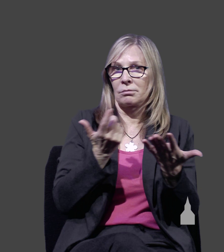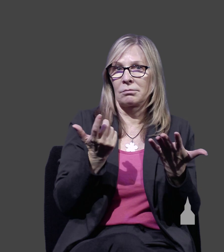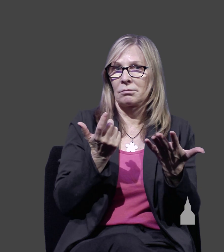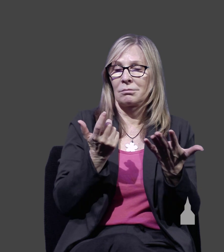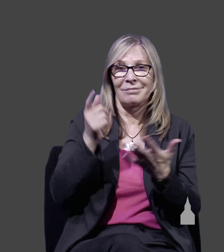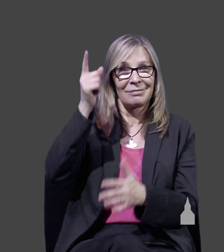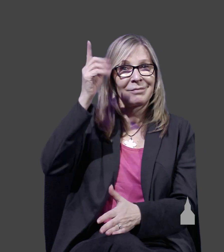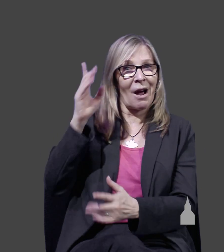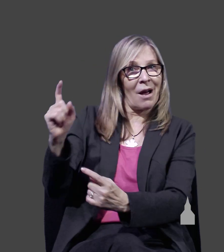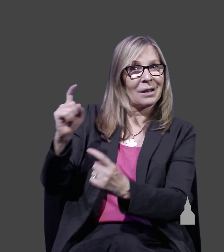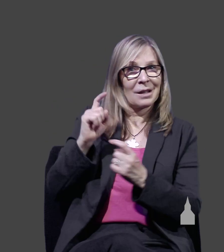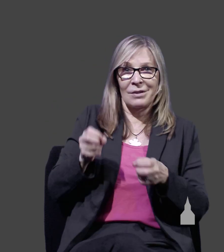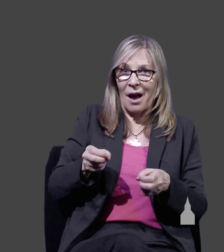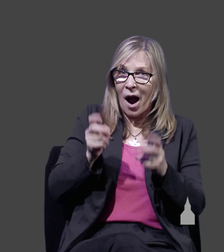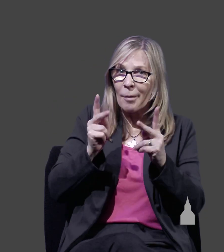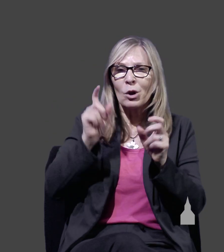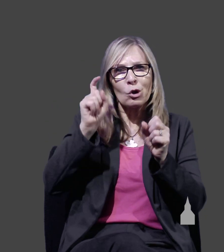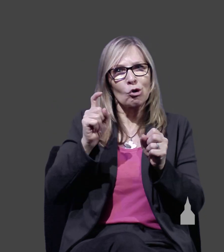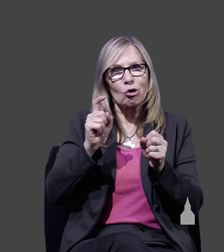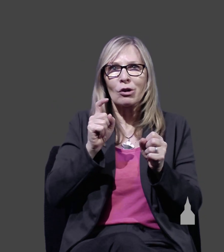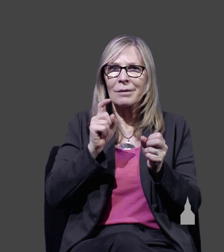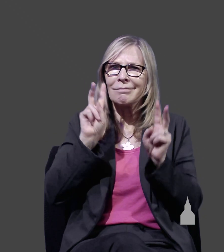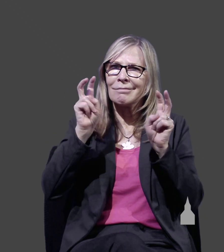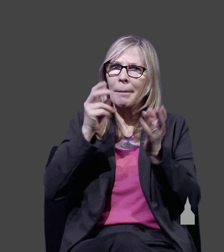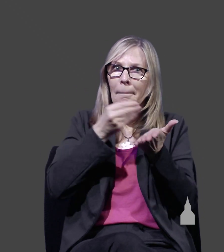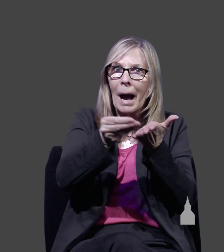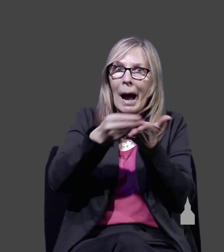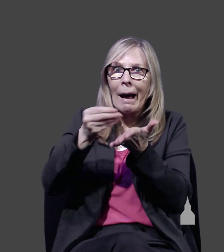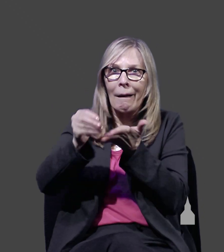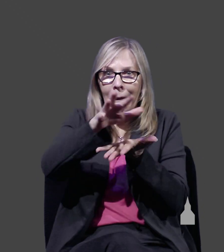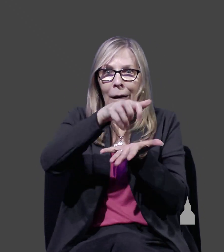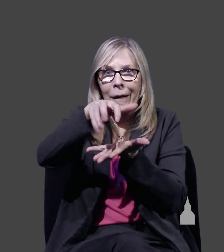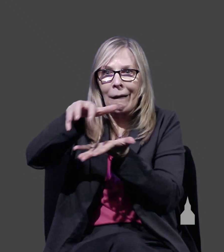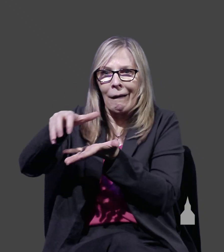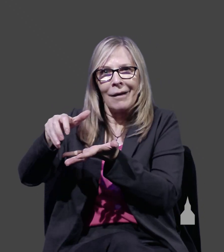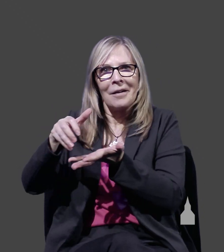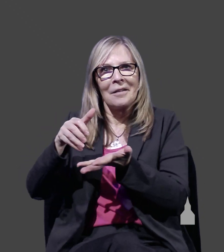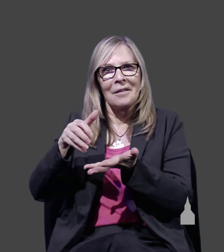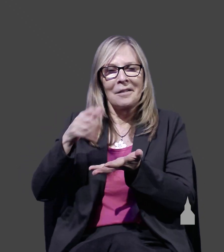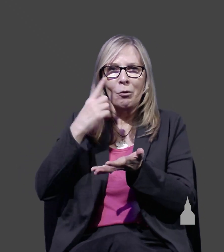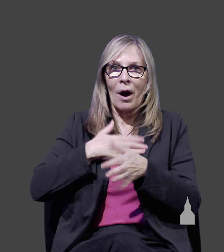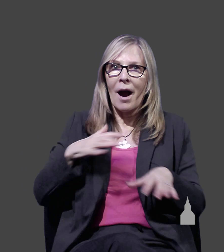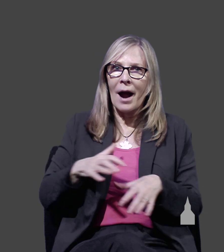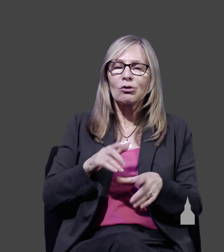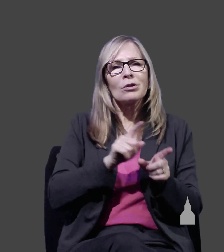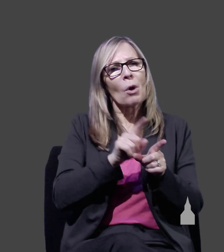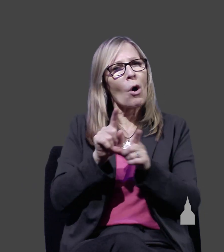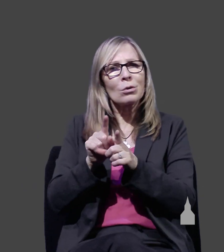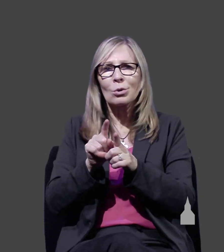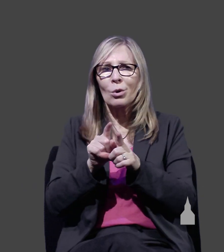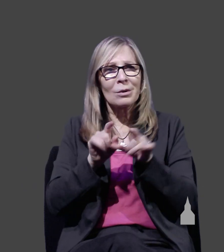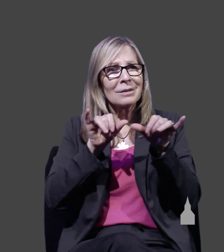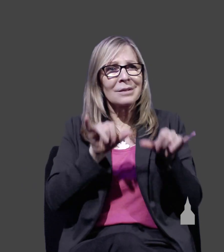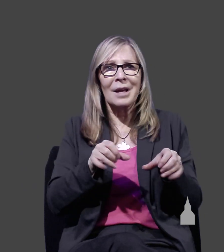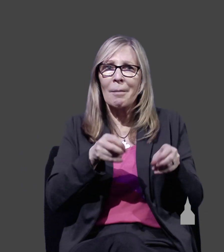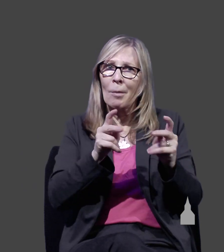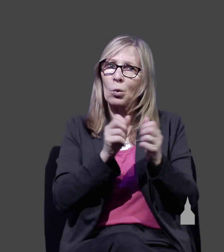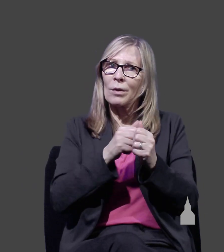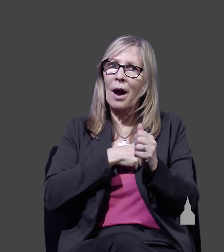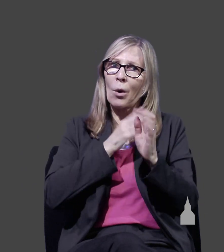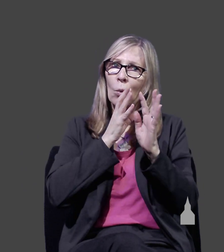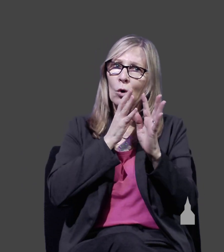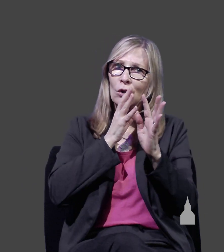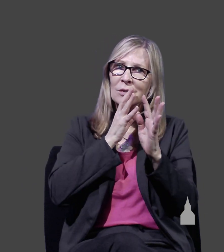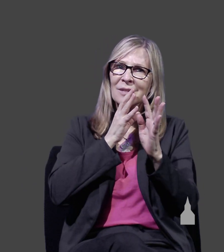God gives us opportunities that we should buy up for our actions, but he also gives us those same opportunities with our words,